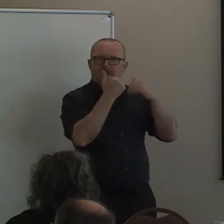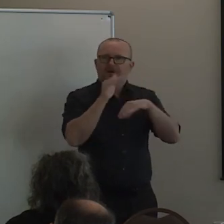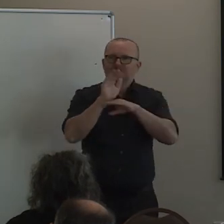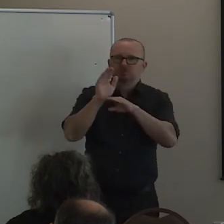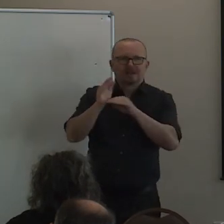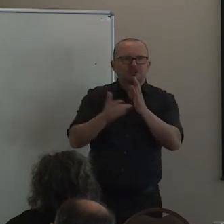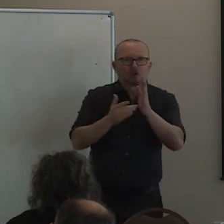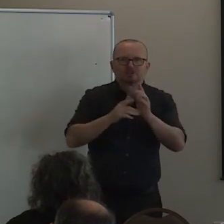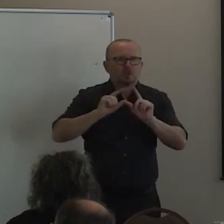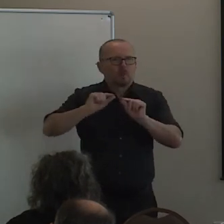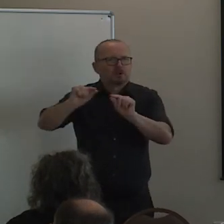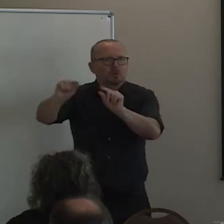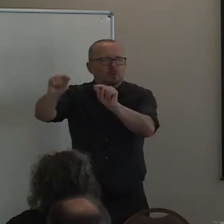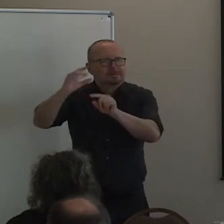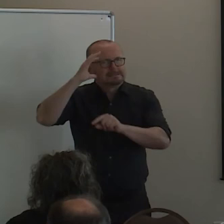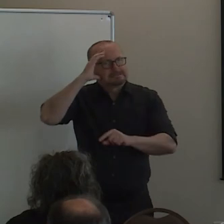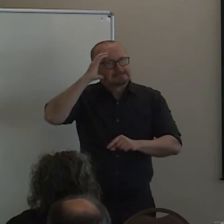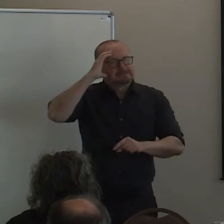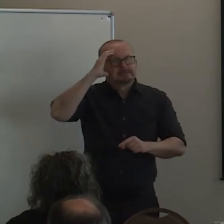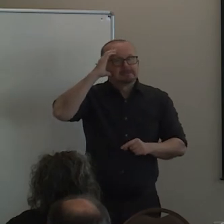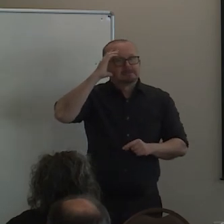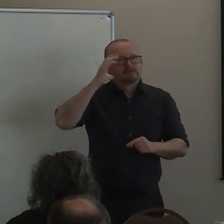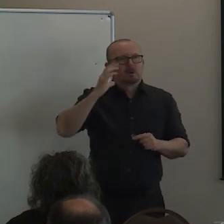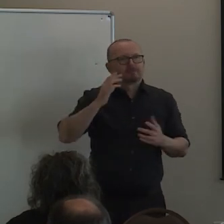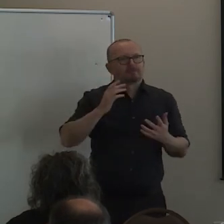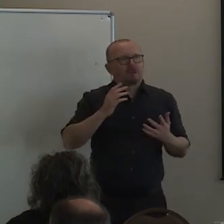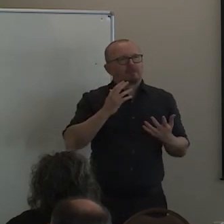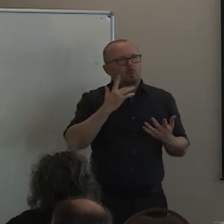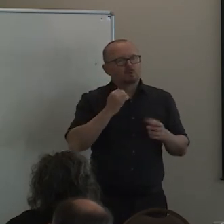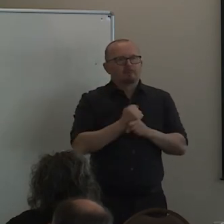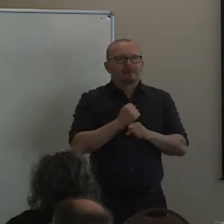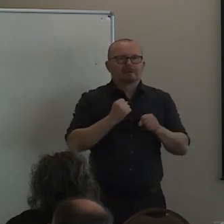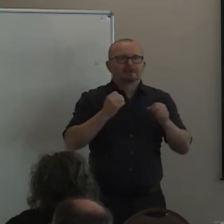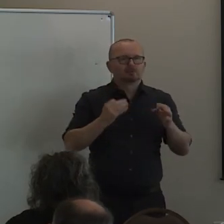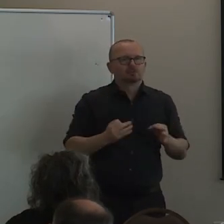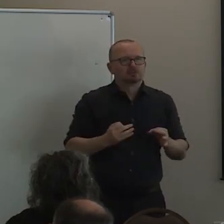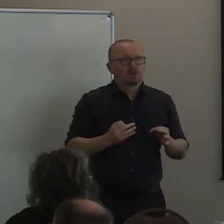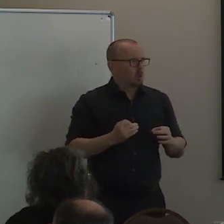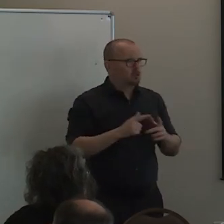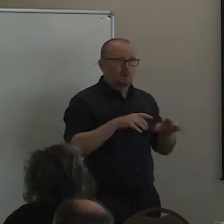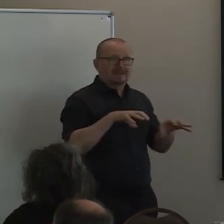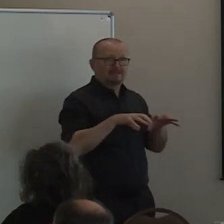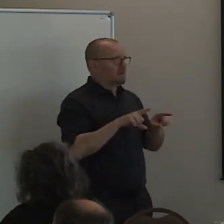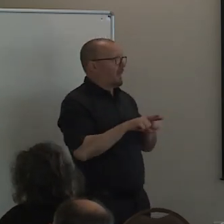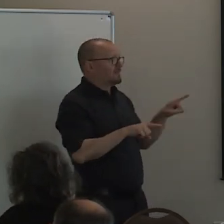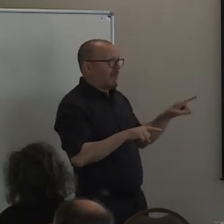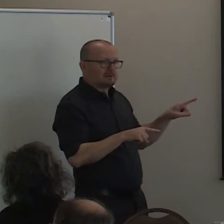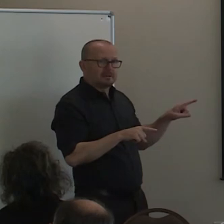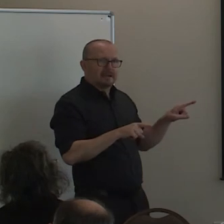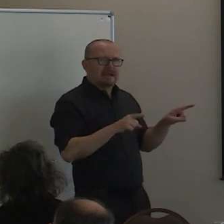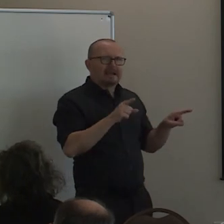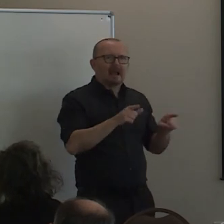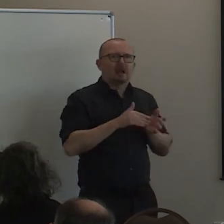So I think it's a matter of thinking when you're making decisions or even doing exercises like this can help reveal like what are your deep set kind